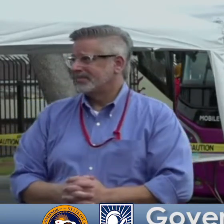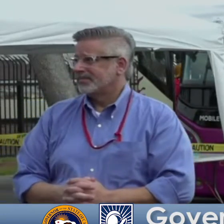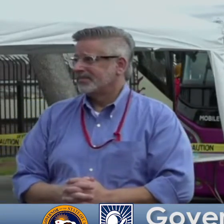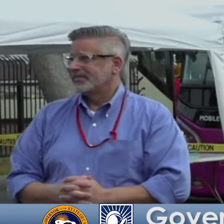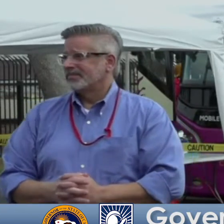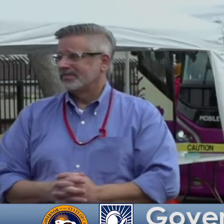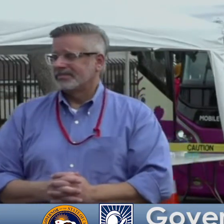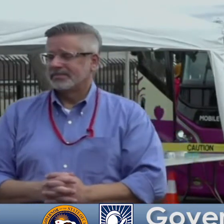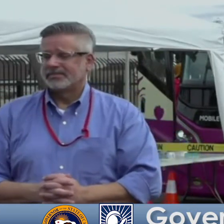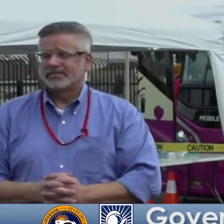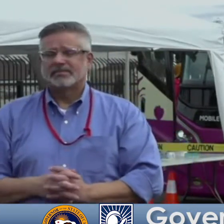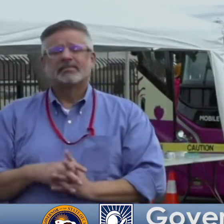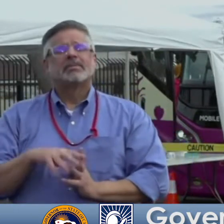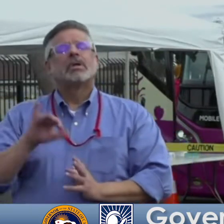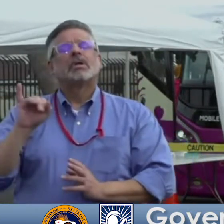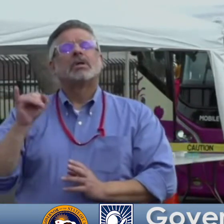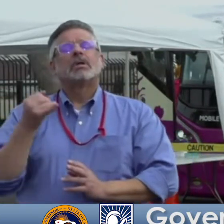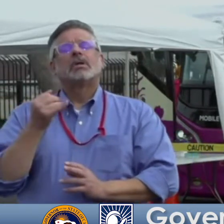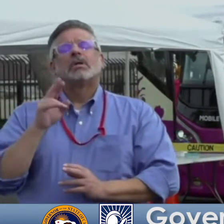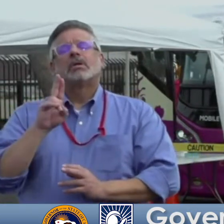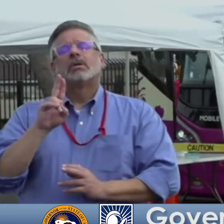Thanks, Governor. Josh